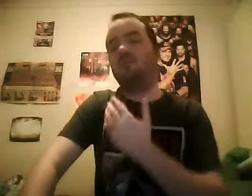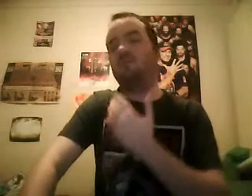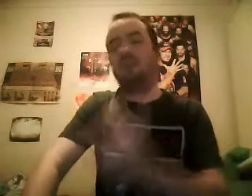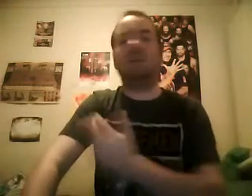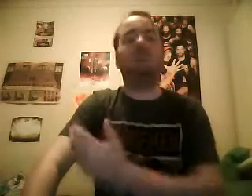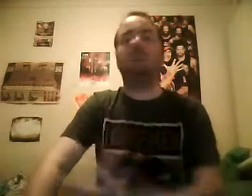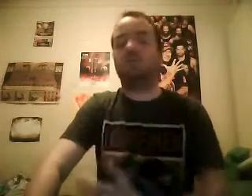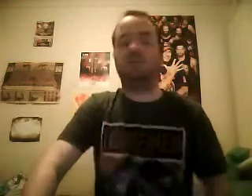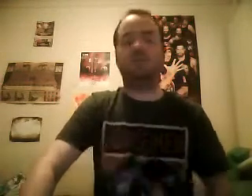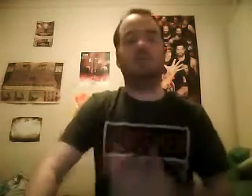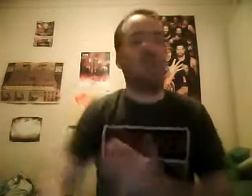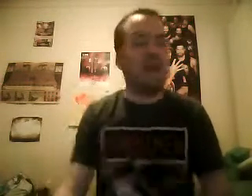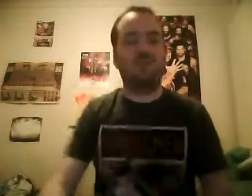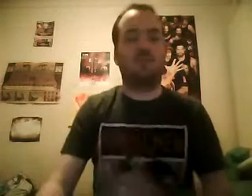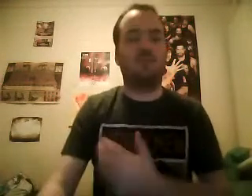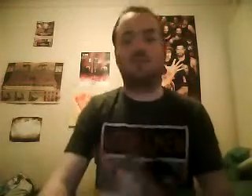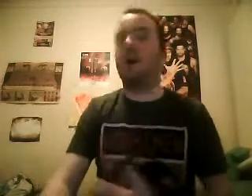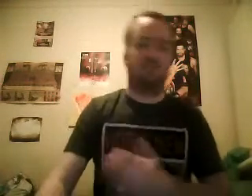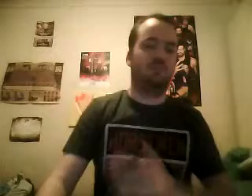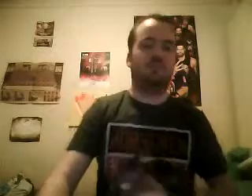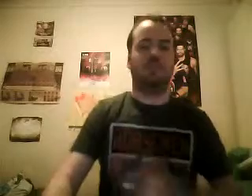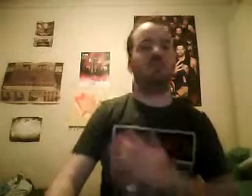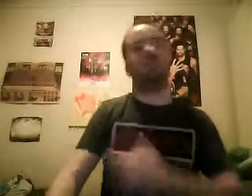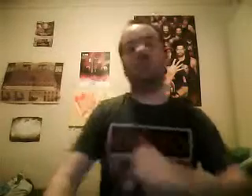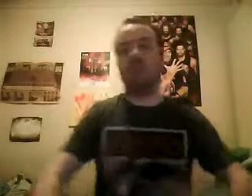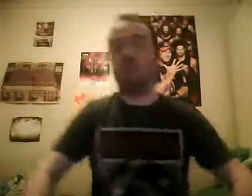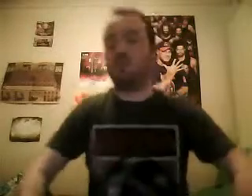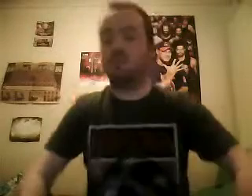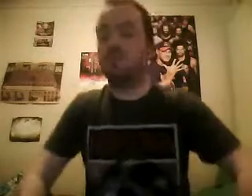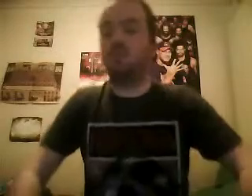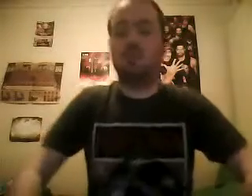ring interviewers we've had for a while since Renee Young.